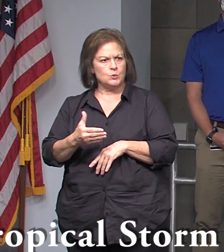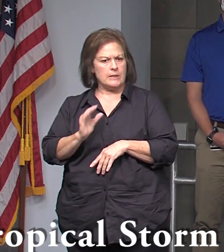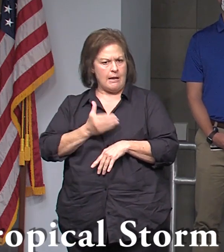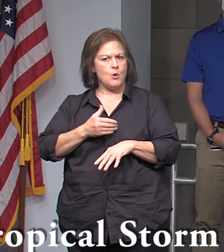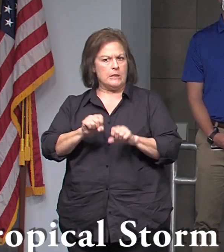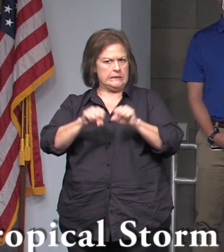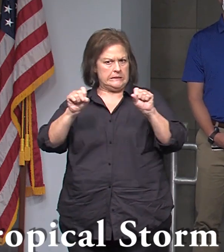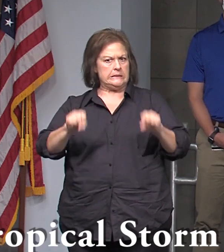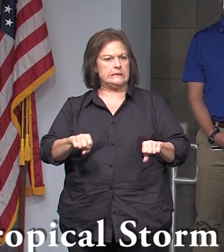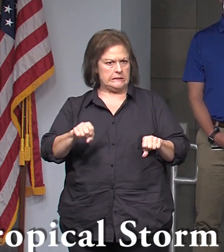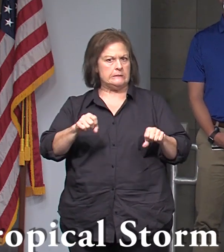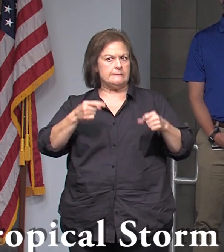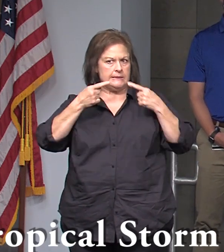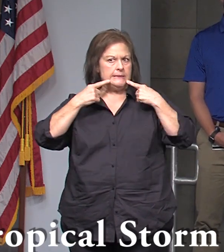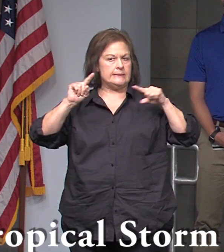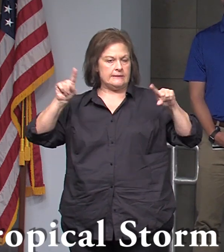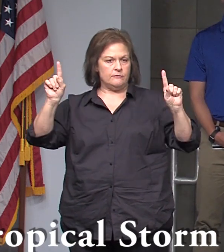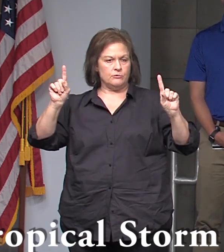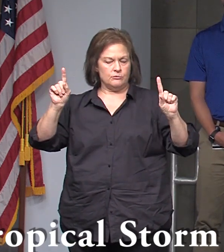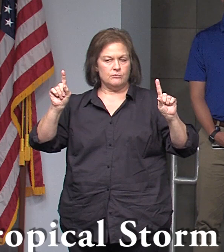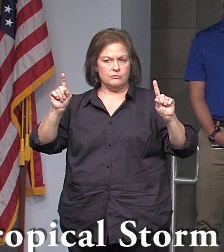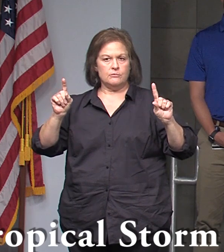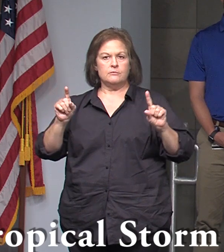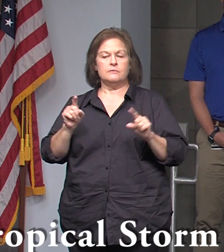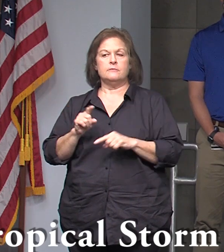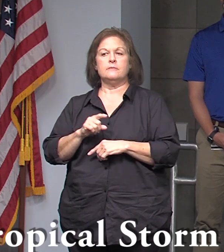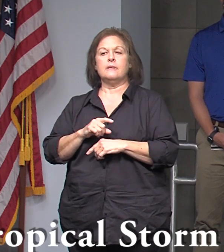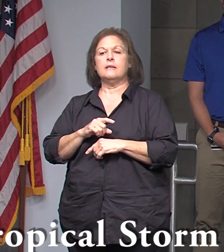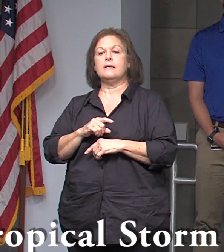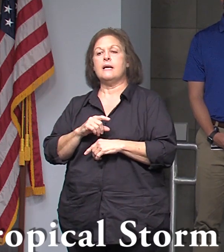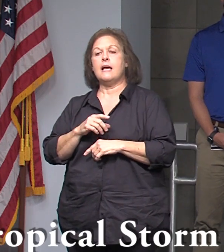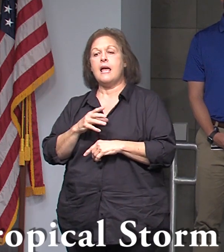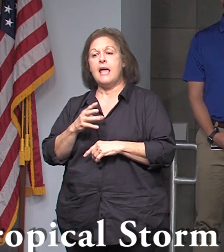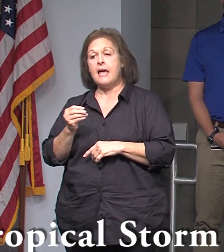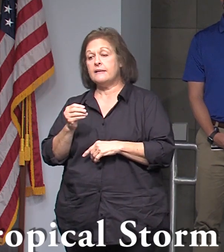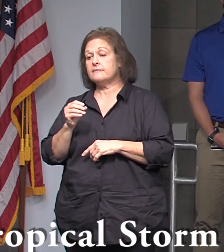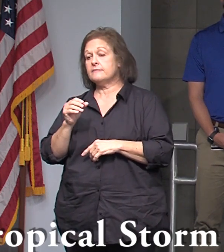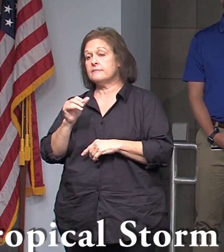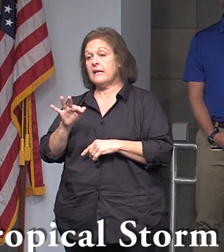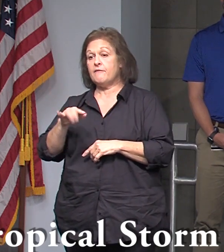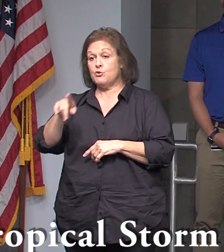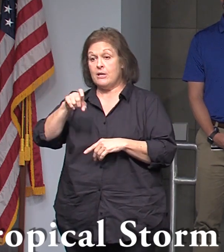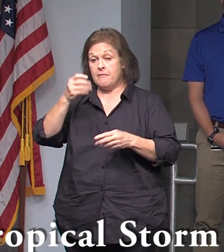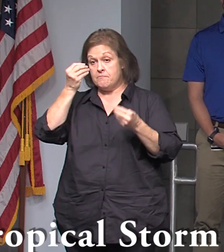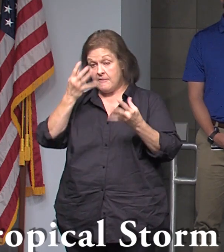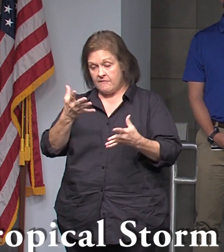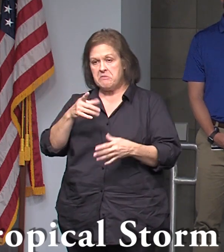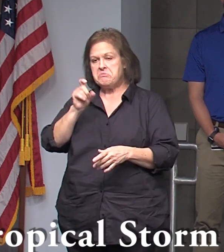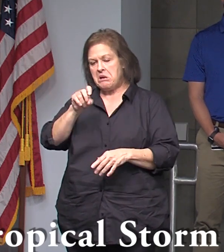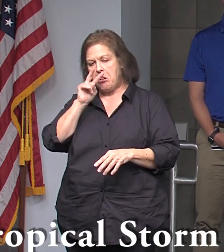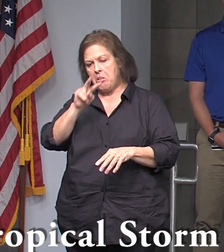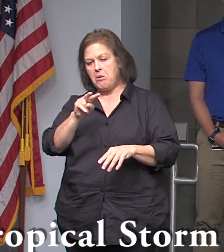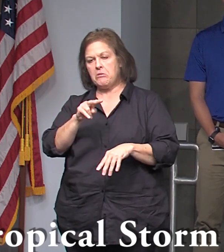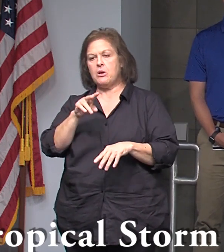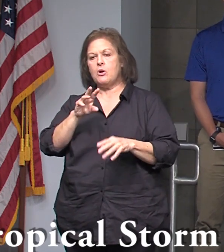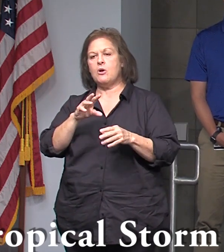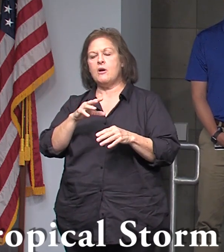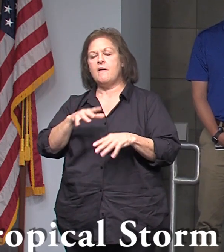it will perform as it was designed. And for any other updates that you would need from us, you can always go to our website, which